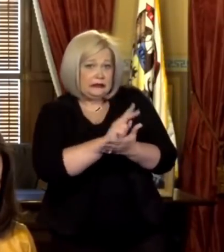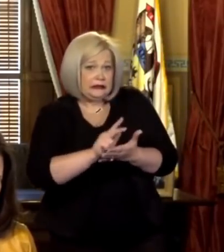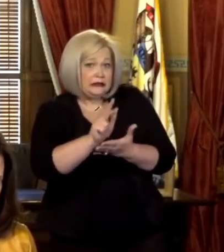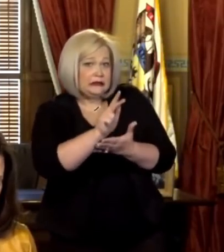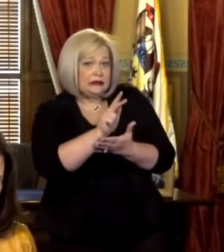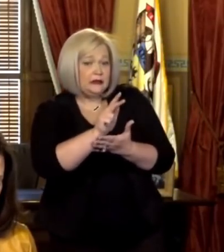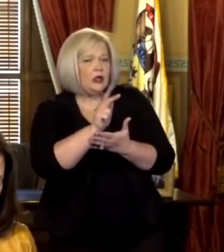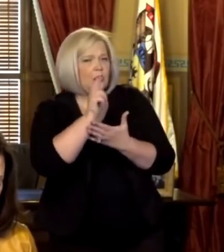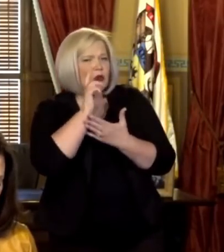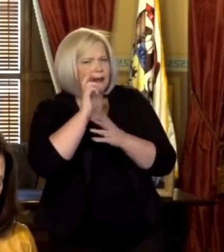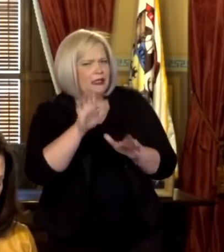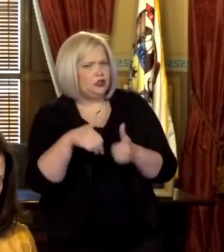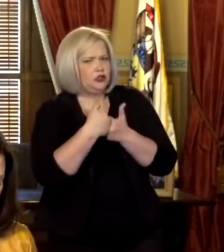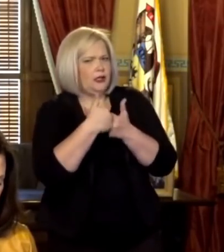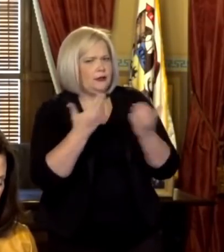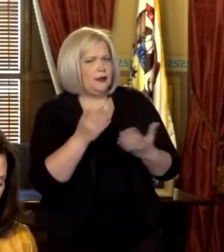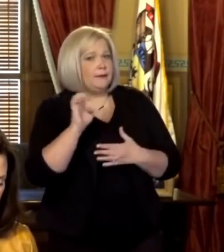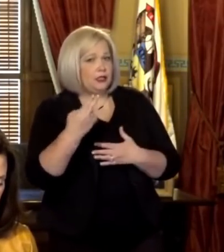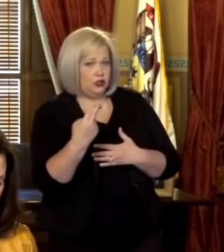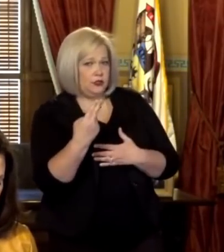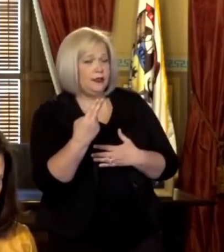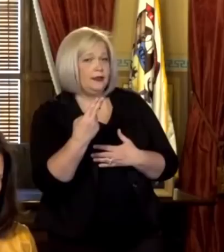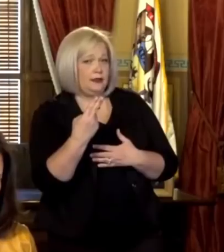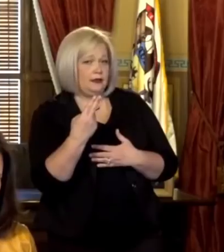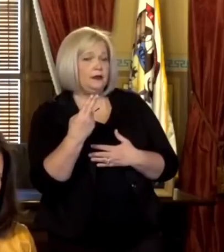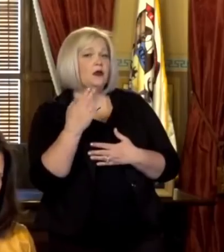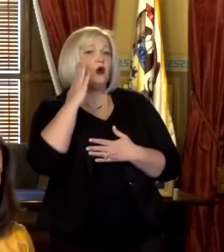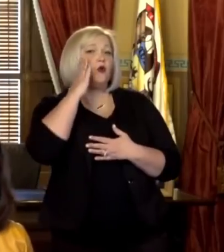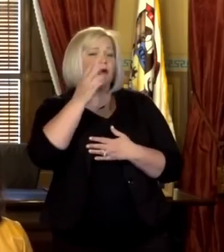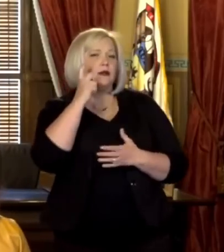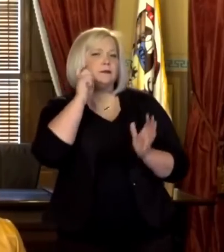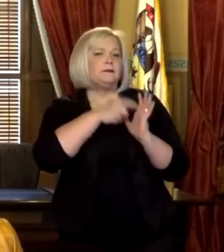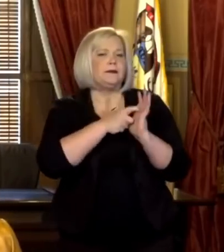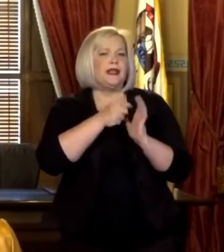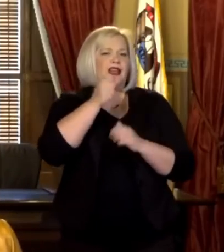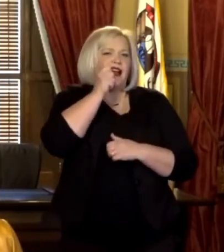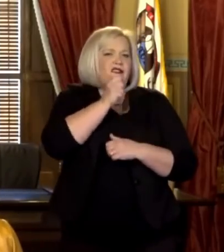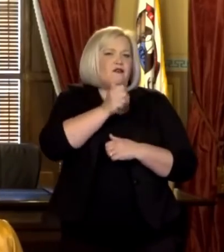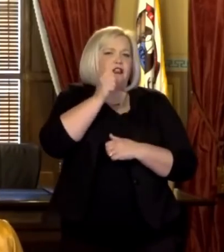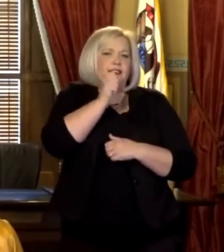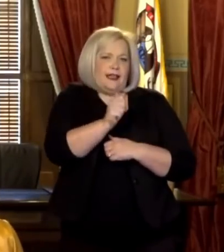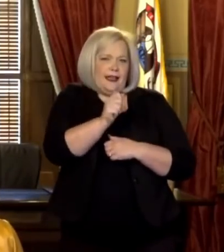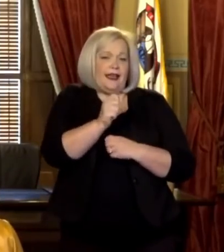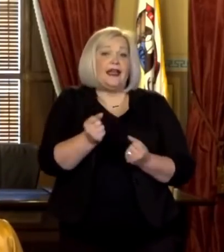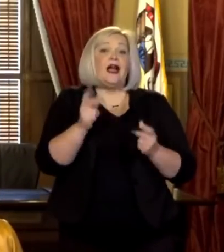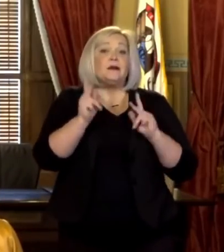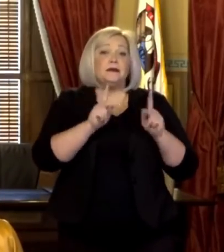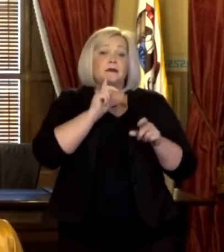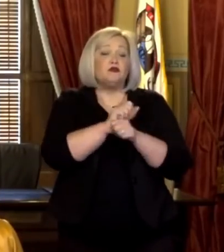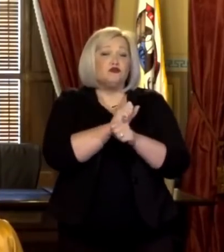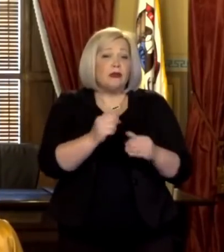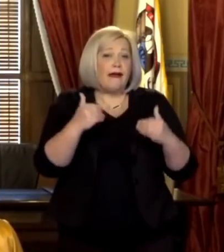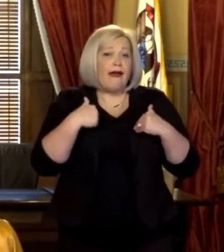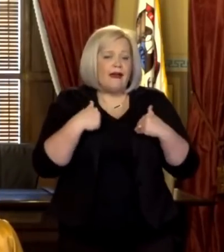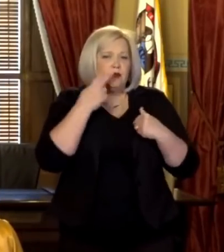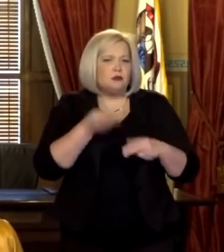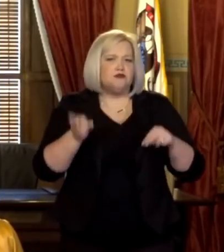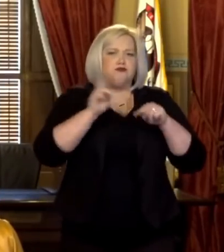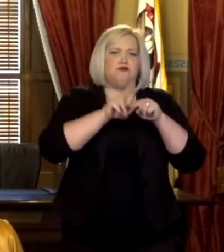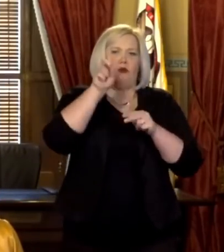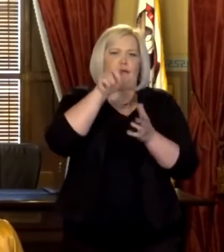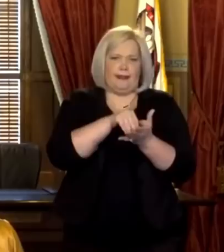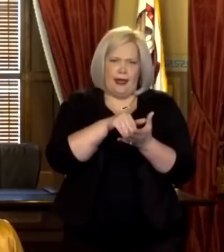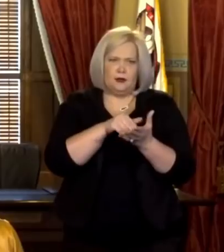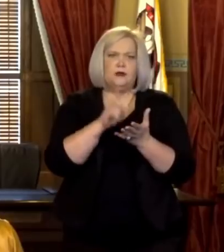Michigan. We continue to see more than 1,000 cases daily in the state, 1,000 new cases. As of yesterday, as the